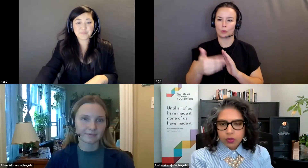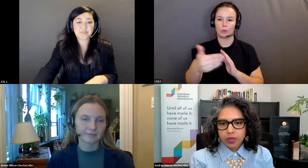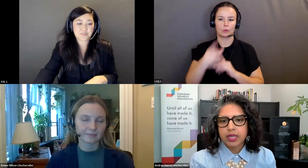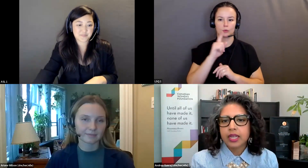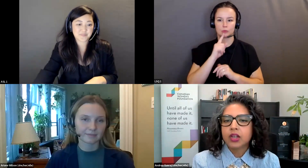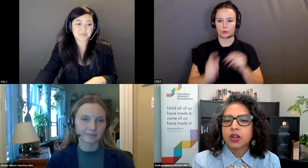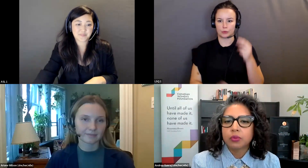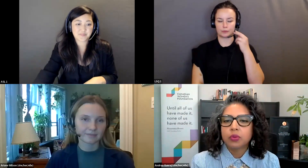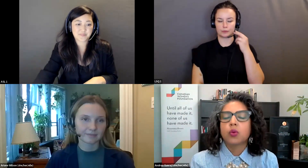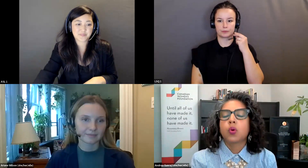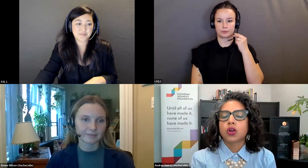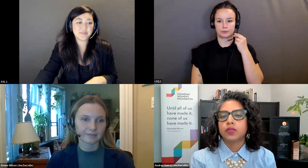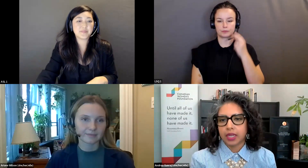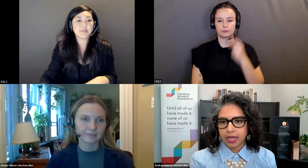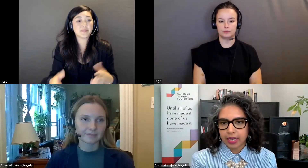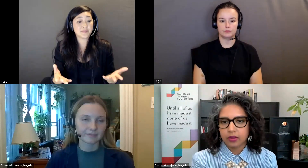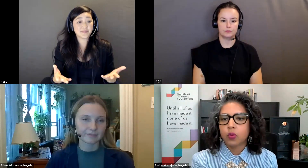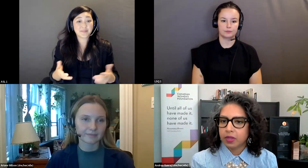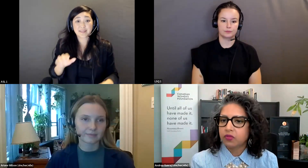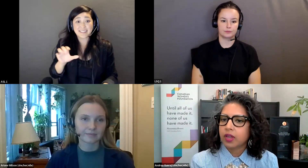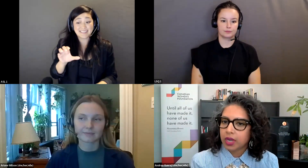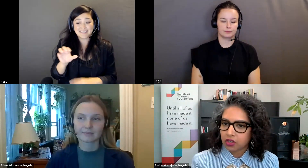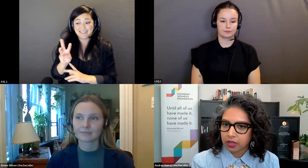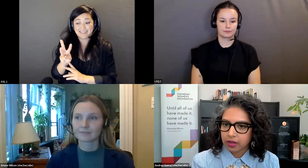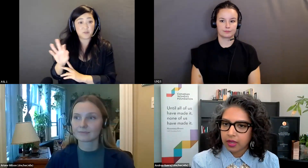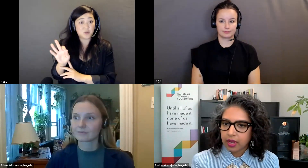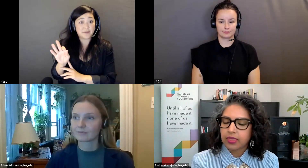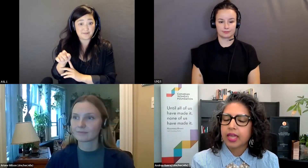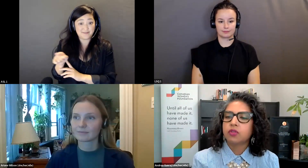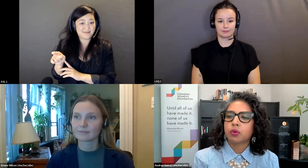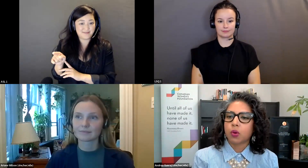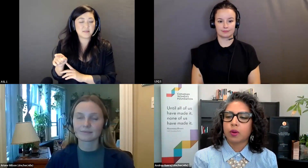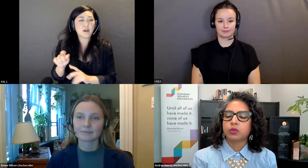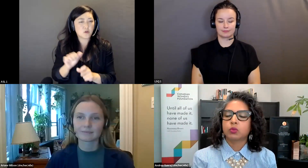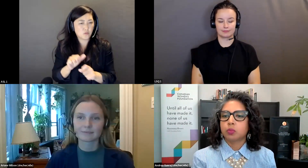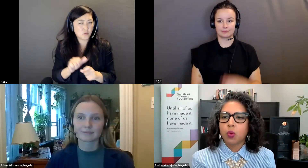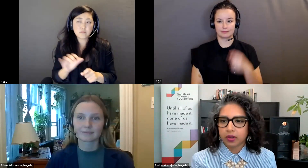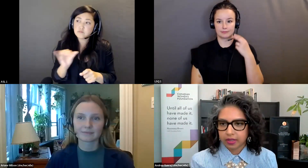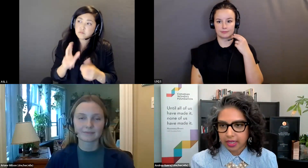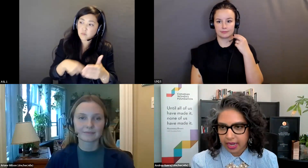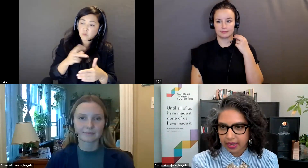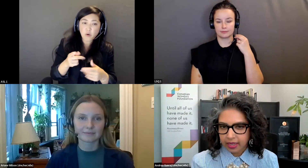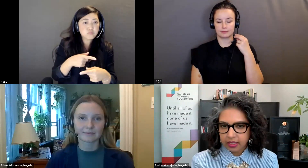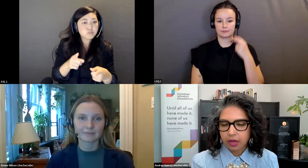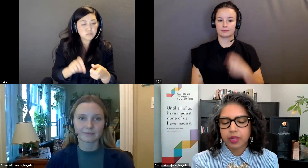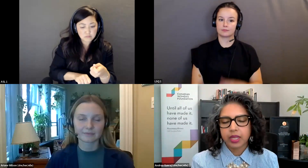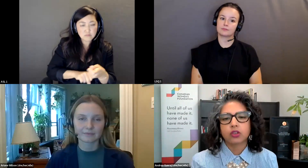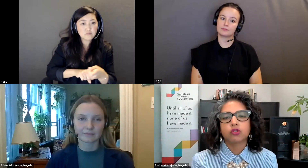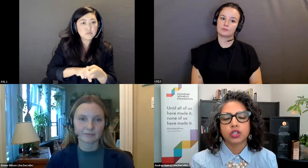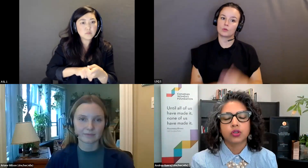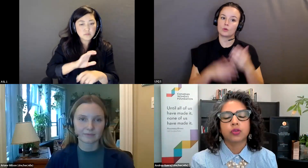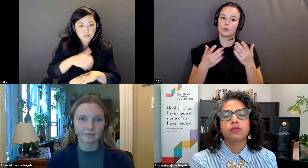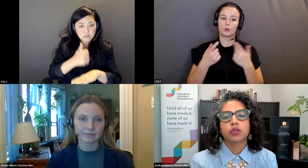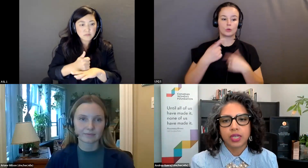So as we begin here, the work of the Canadian Women's Foundation and that of the programs we support today take place